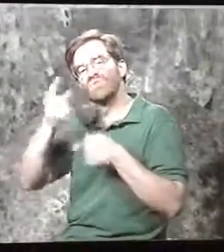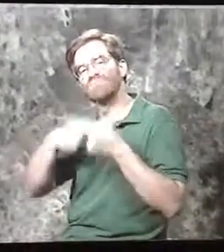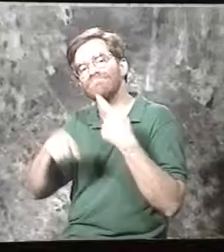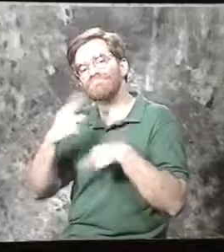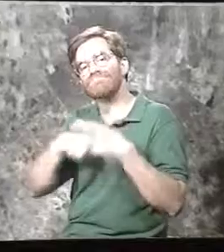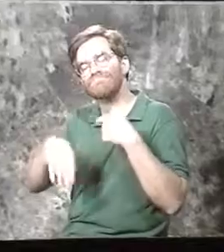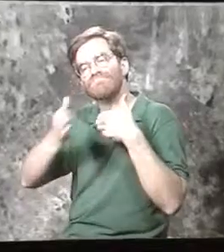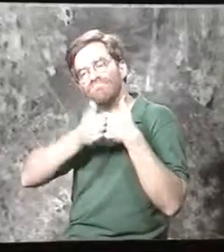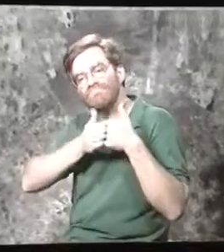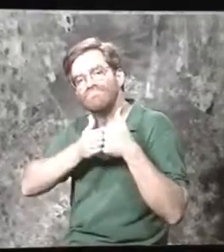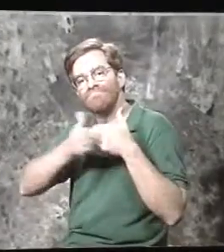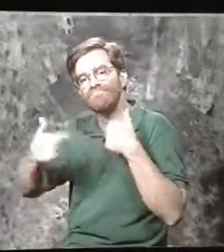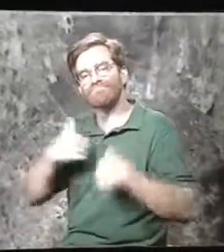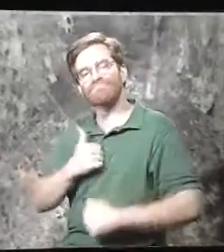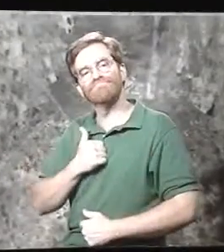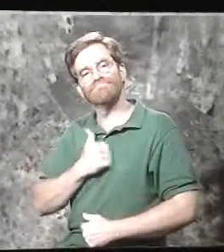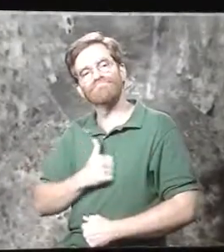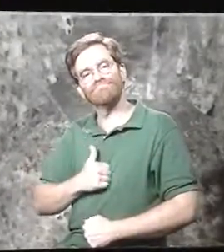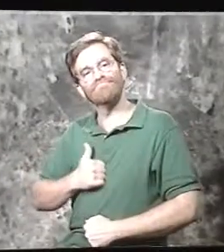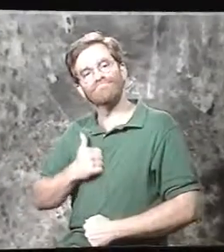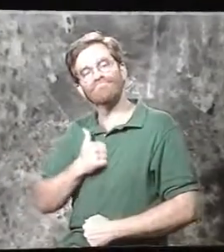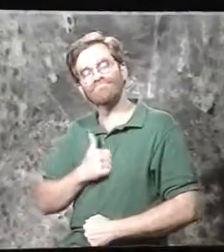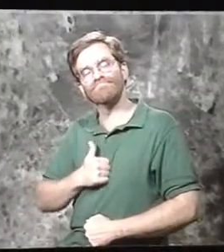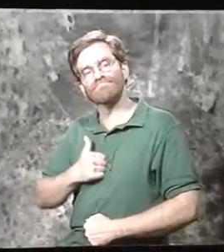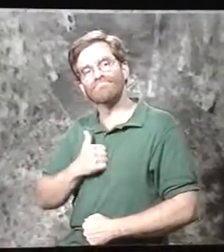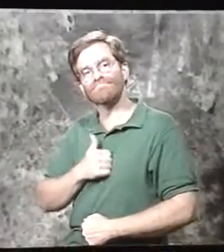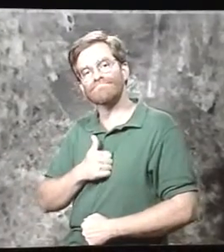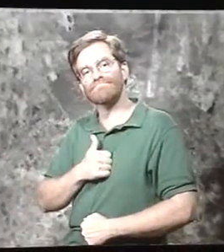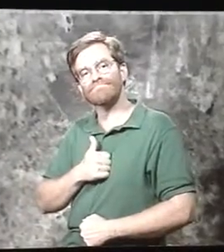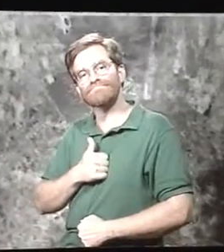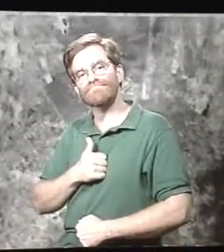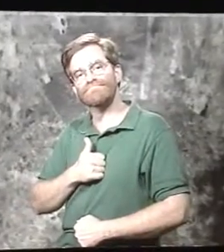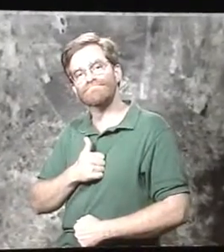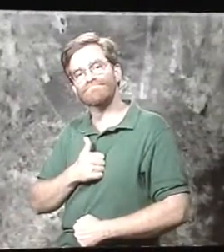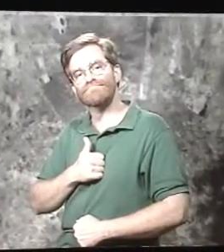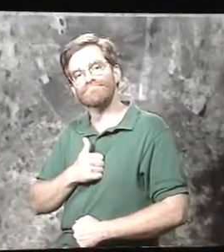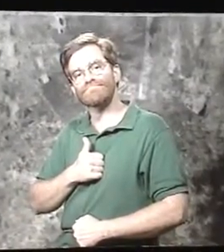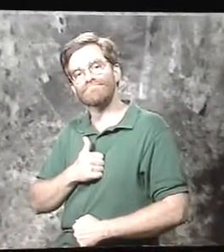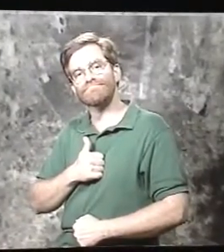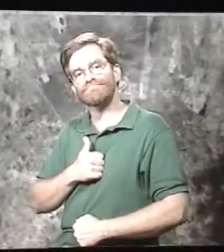people. So I decided from that moment on I would learn sign language. And for that, I am sorry.